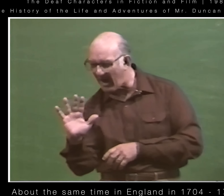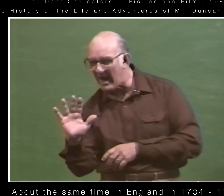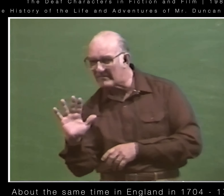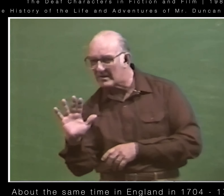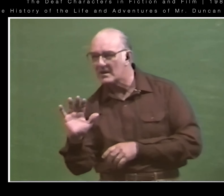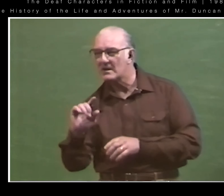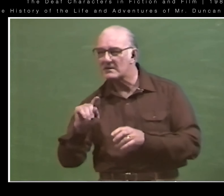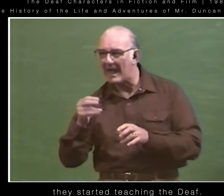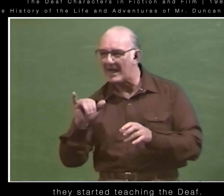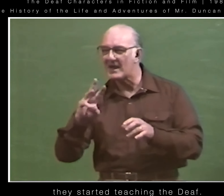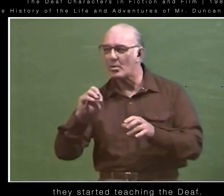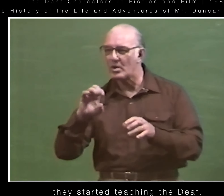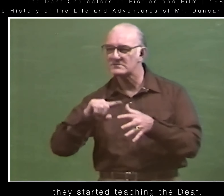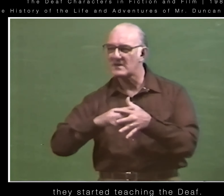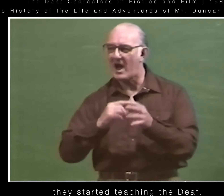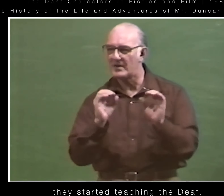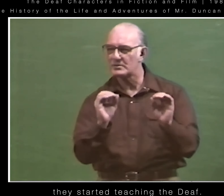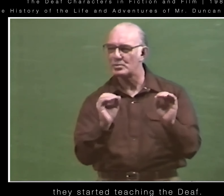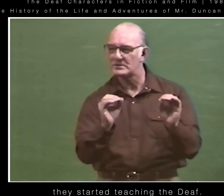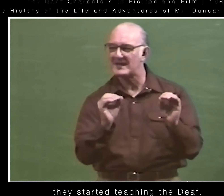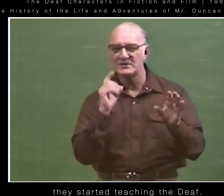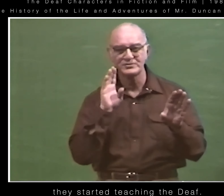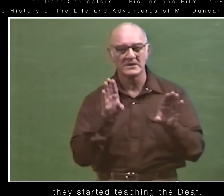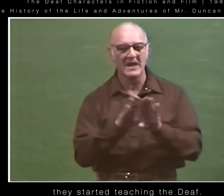1704-05, they were starting to teach the deaf.